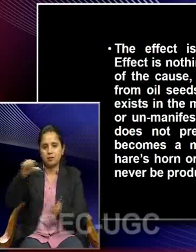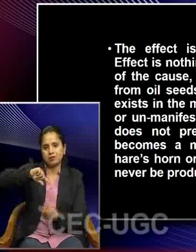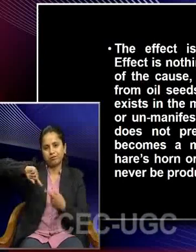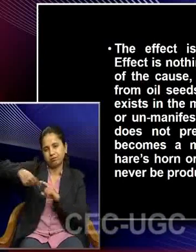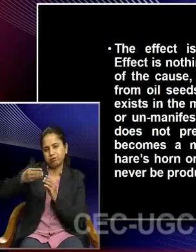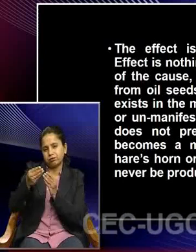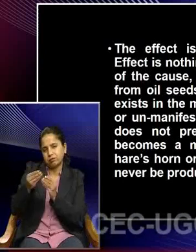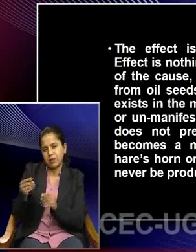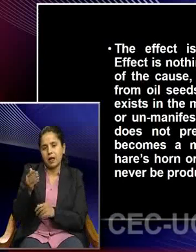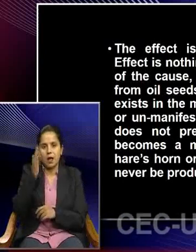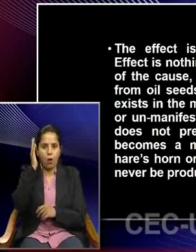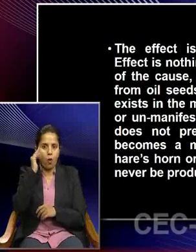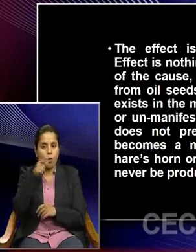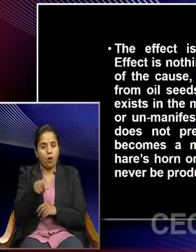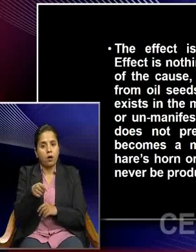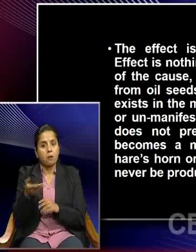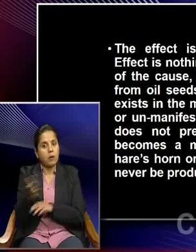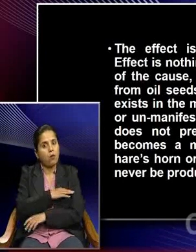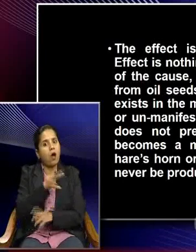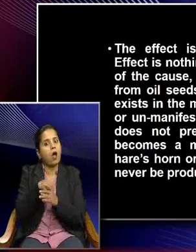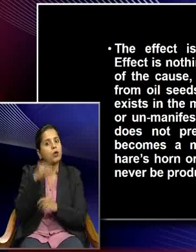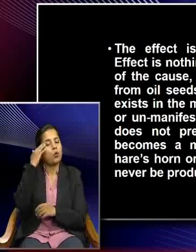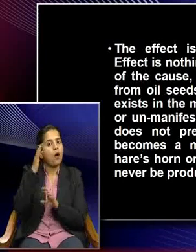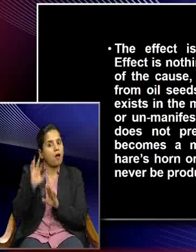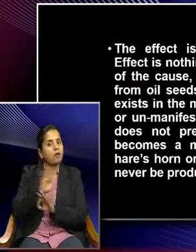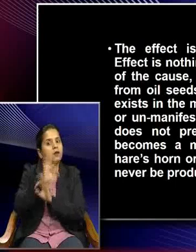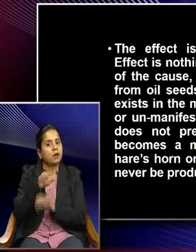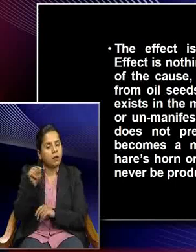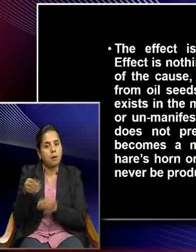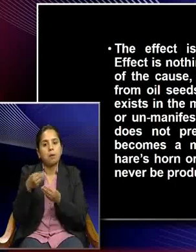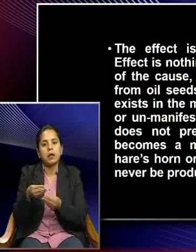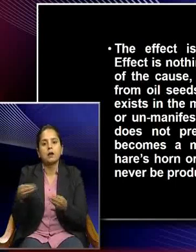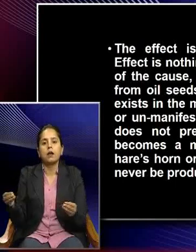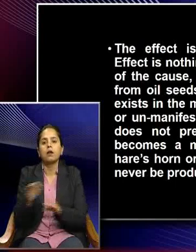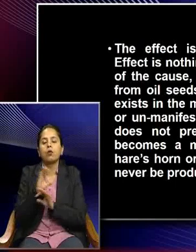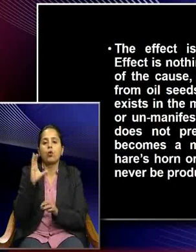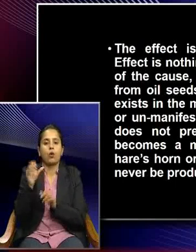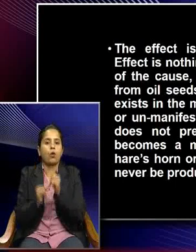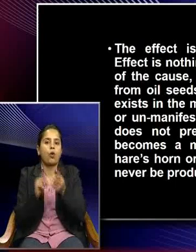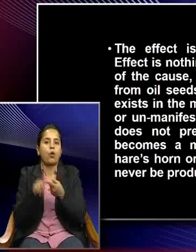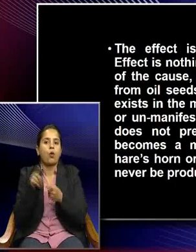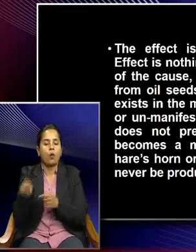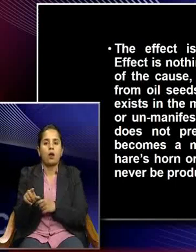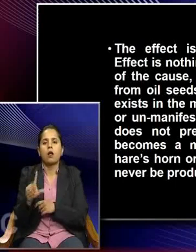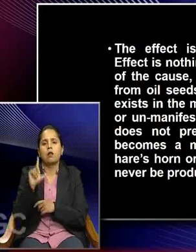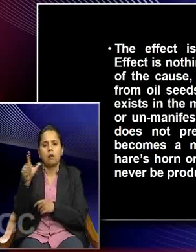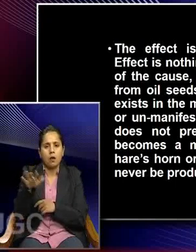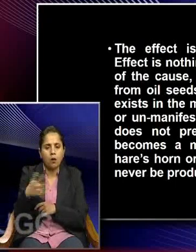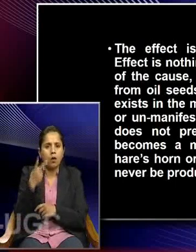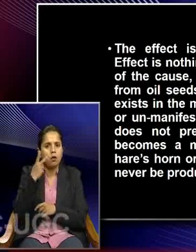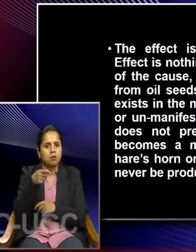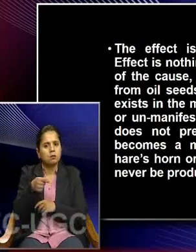thus effect pre-exists in the material cause in a latent or